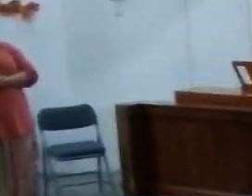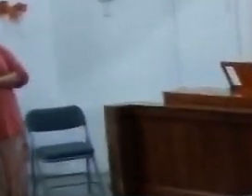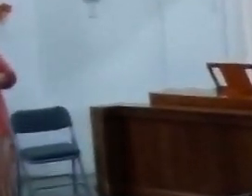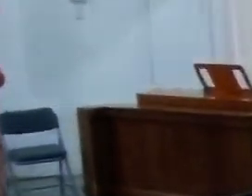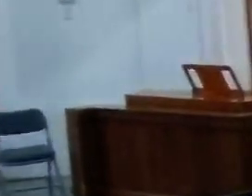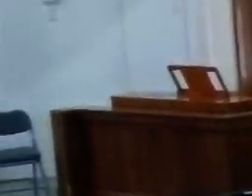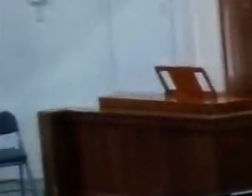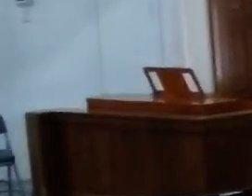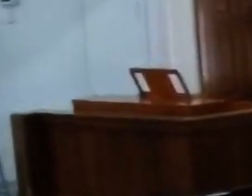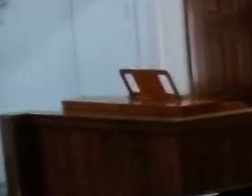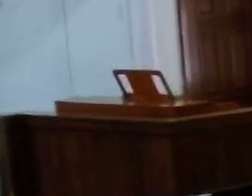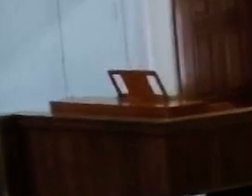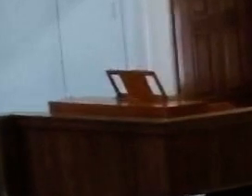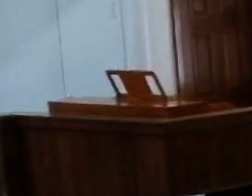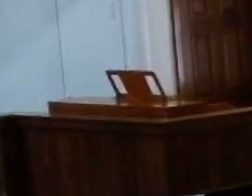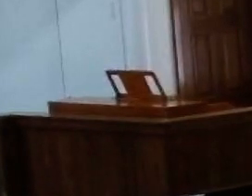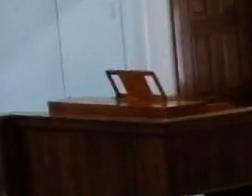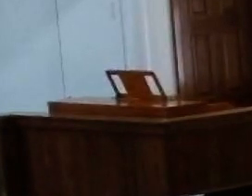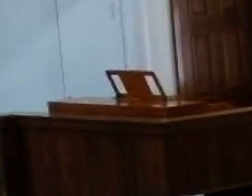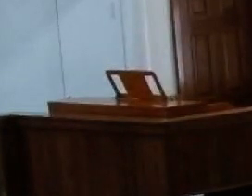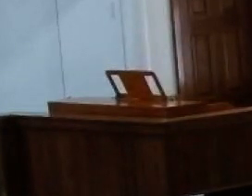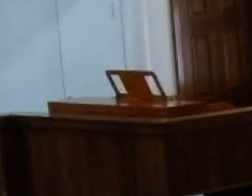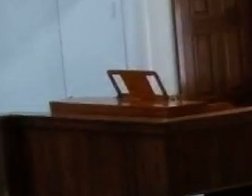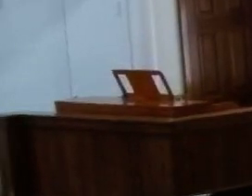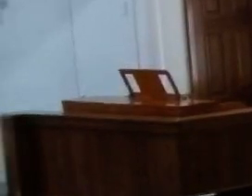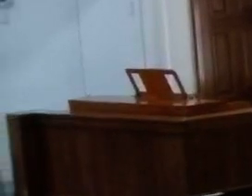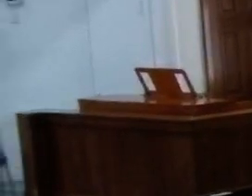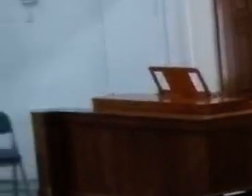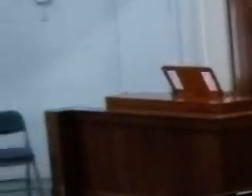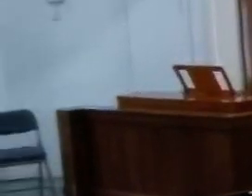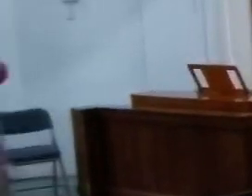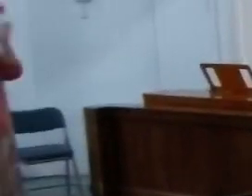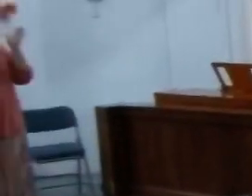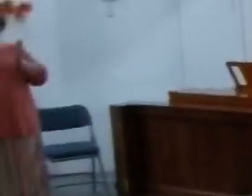Take that deep breath now. Let's prepare to worship.